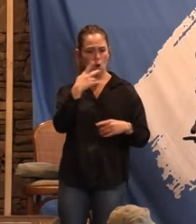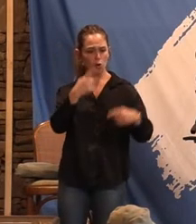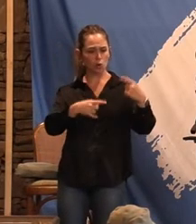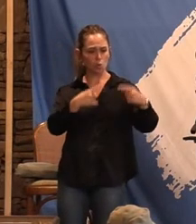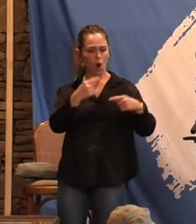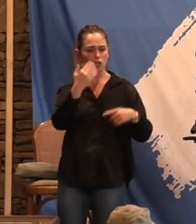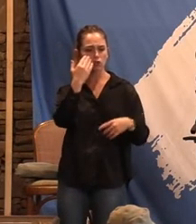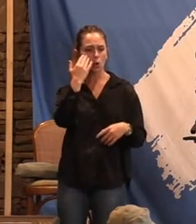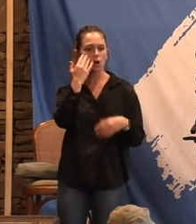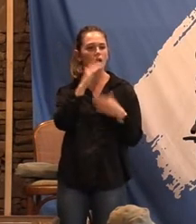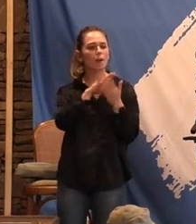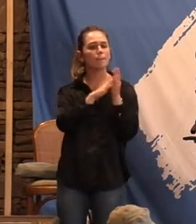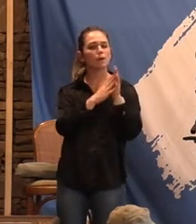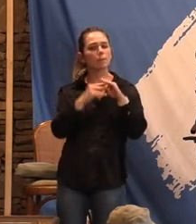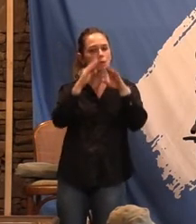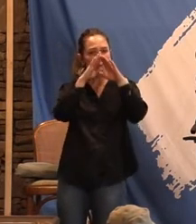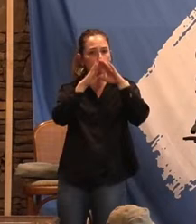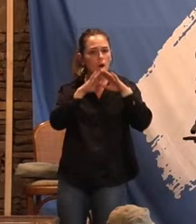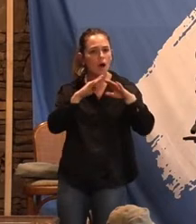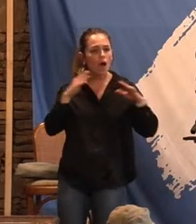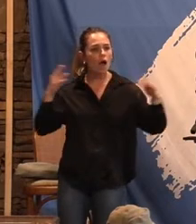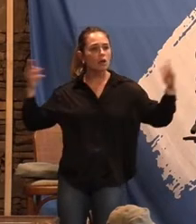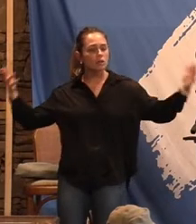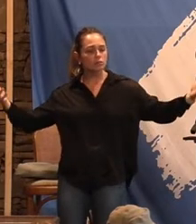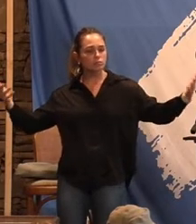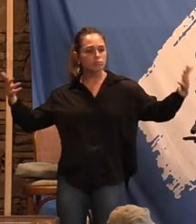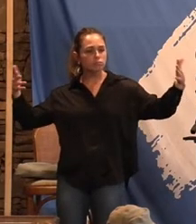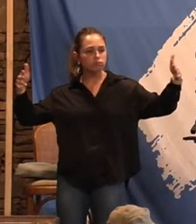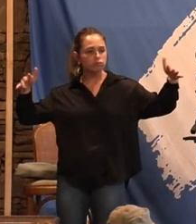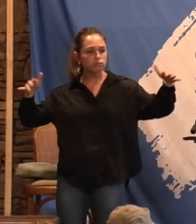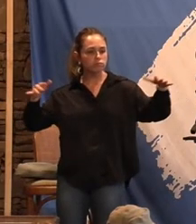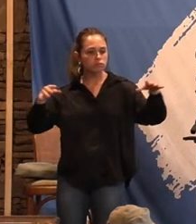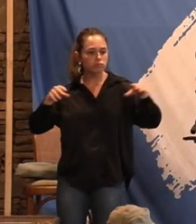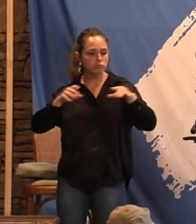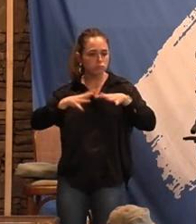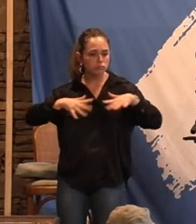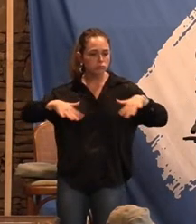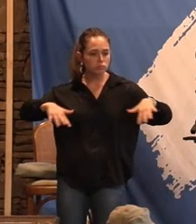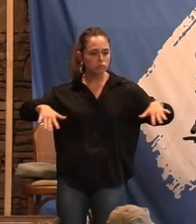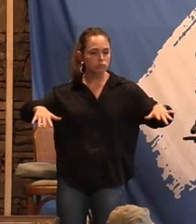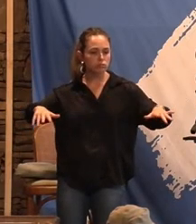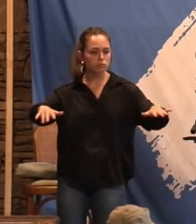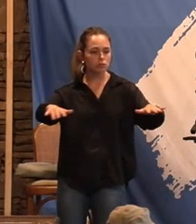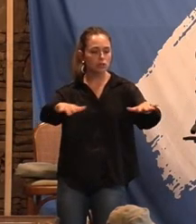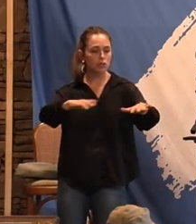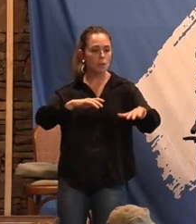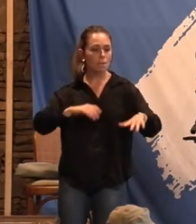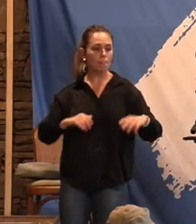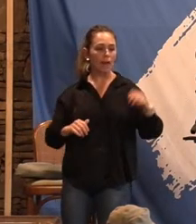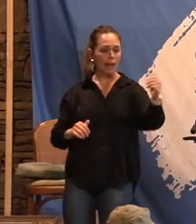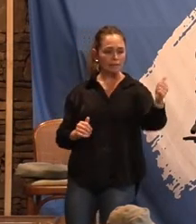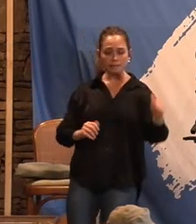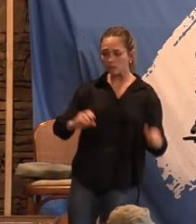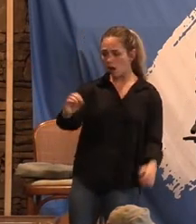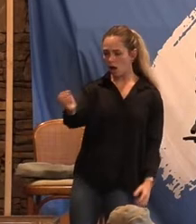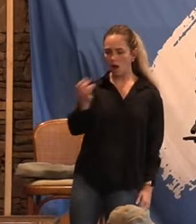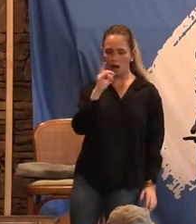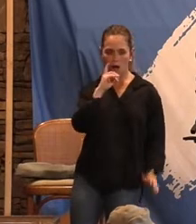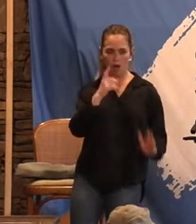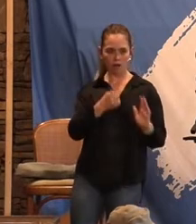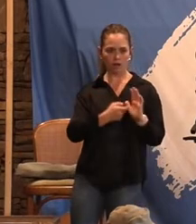it was getting very quiet behind them. And the quiet spread through the crowd until even Angantyr and Ottar